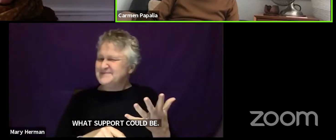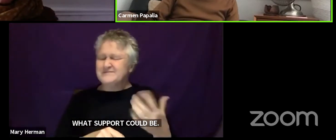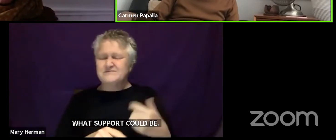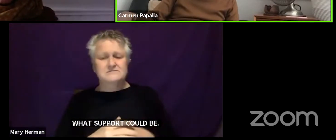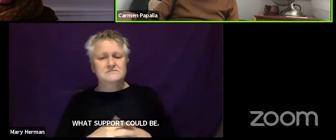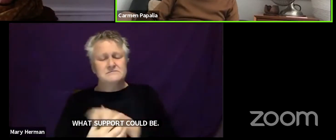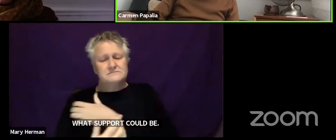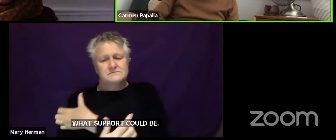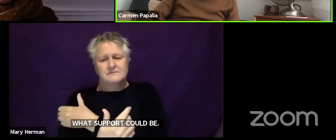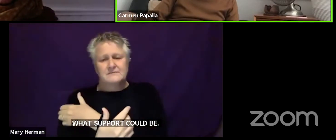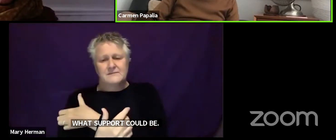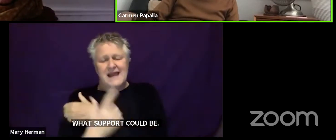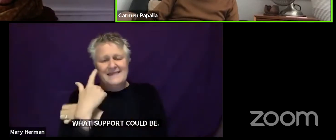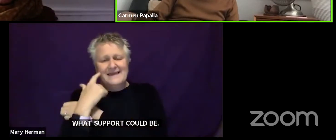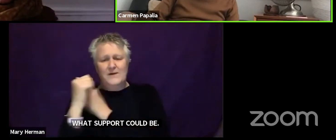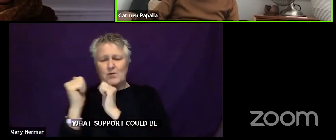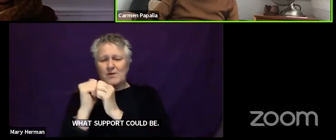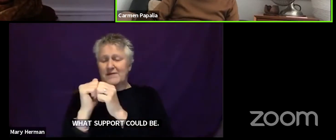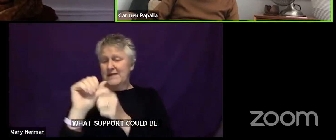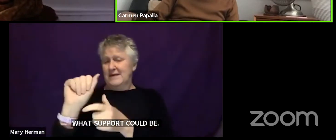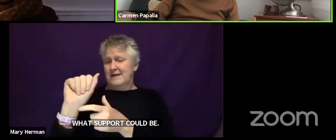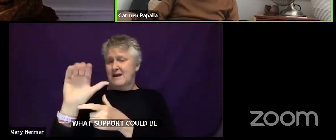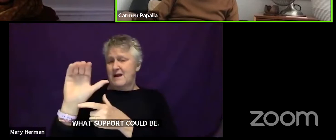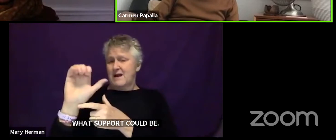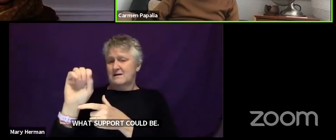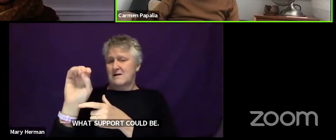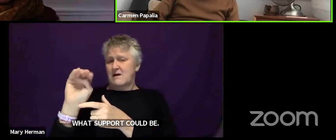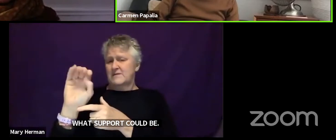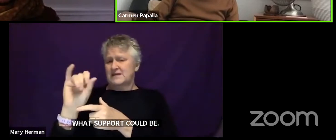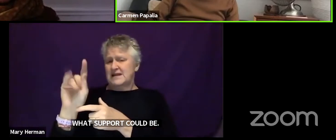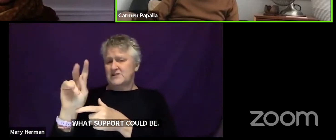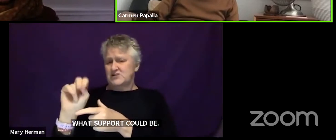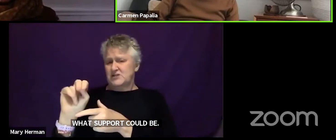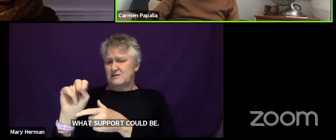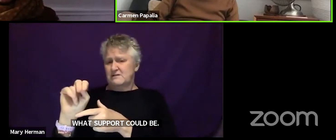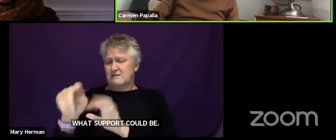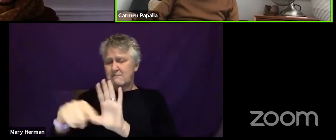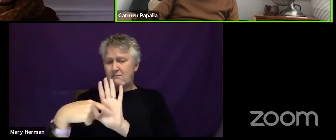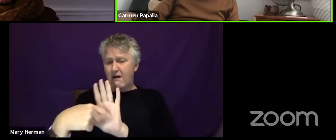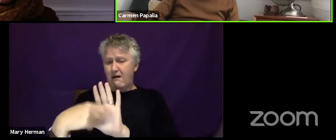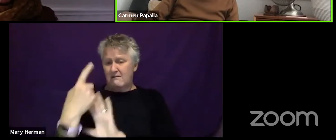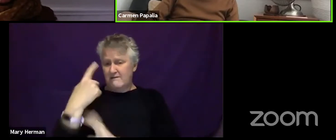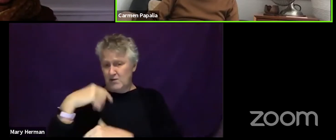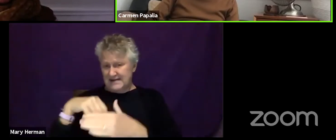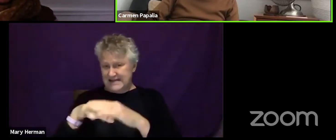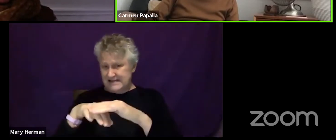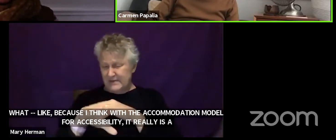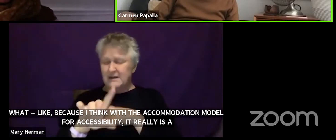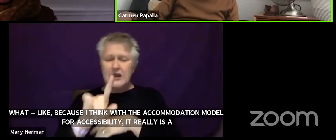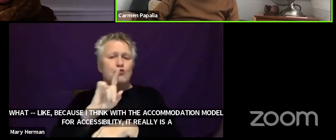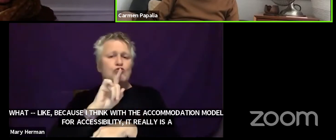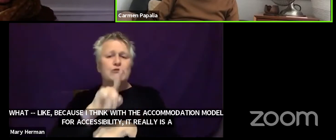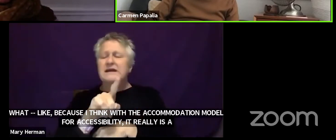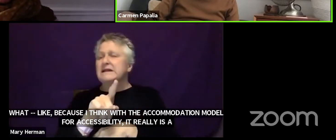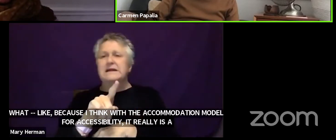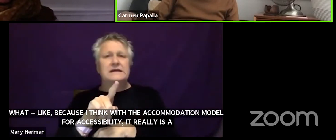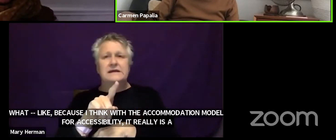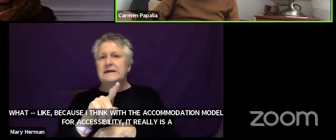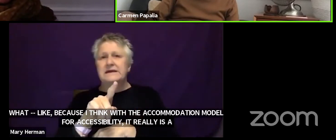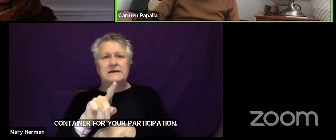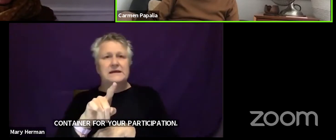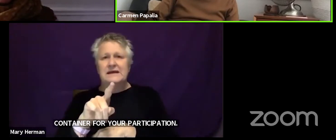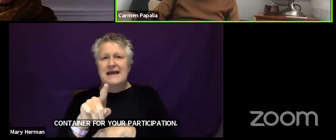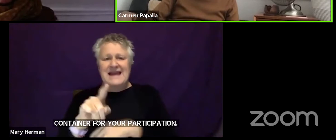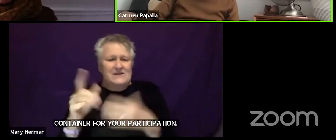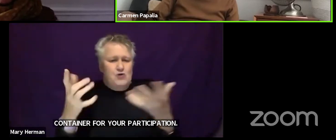the accommodation model for accessibility, it really is a container for your participation. It's already been defined.